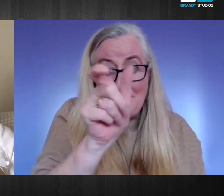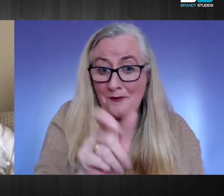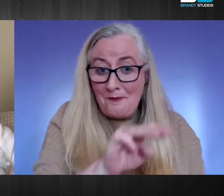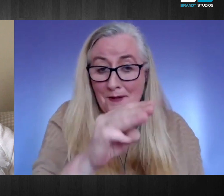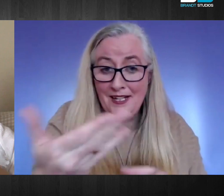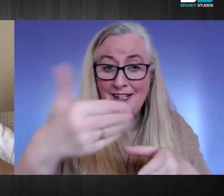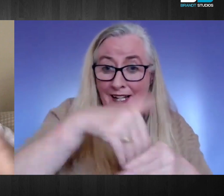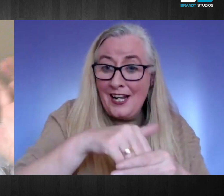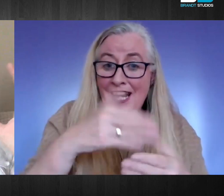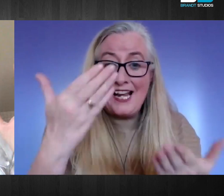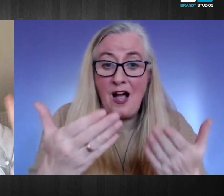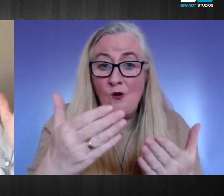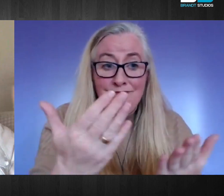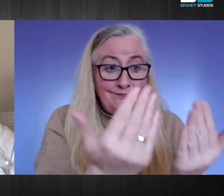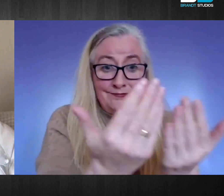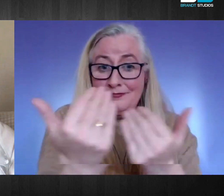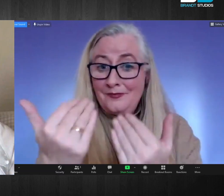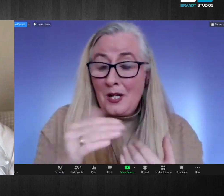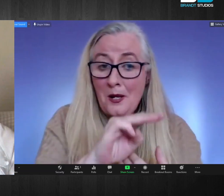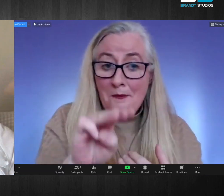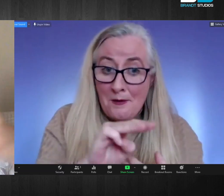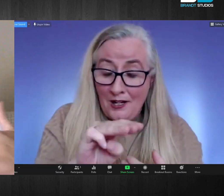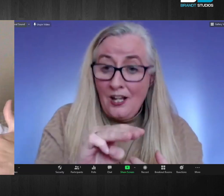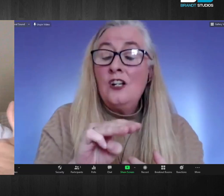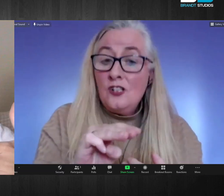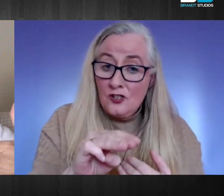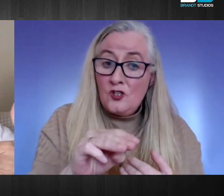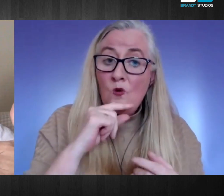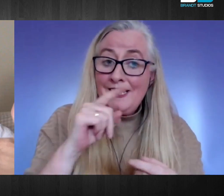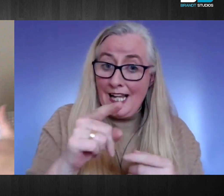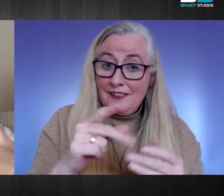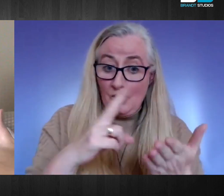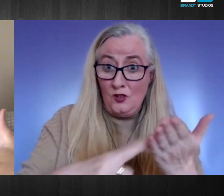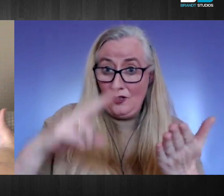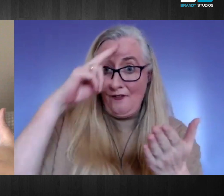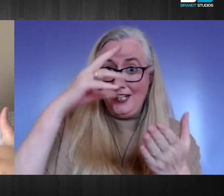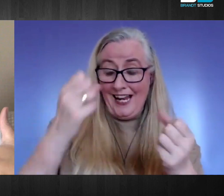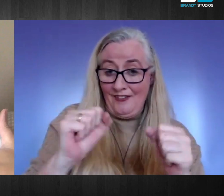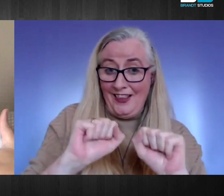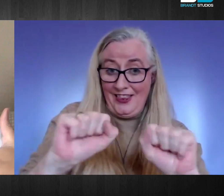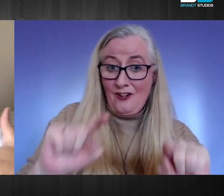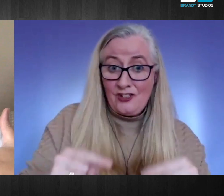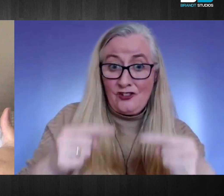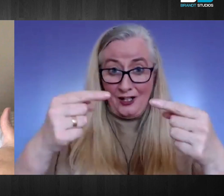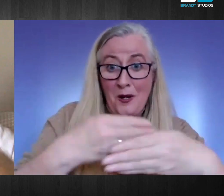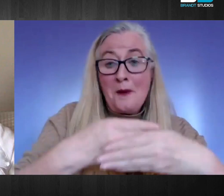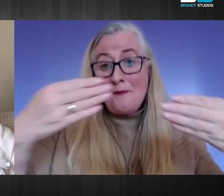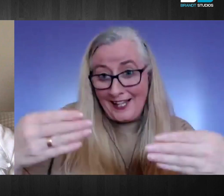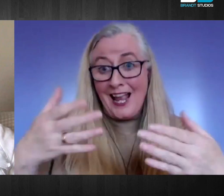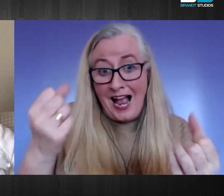people. The research offices in the universities did also report that there are big barriers to PPI at the